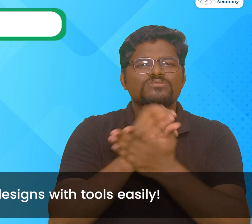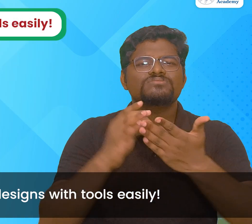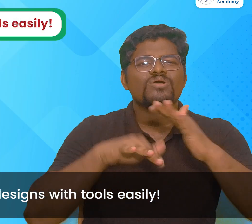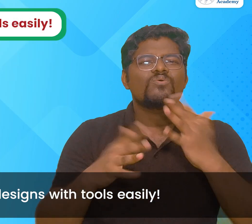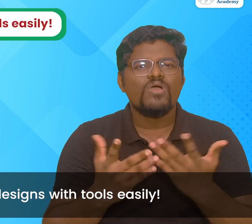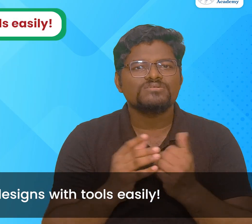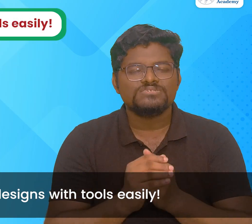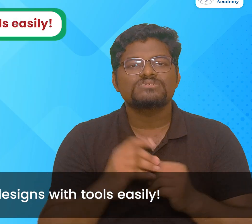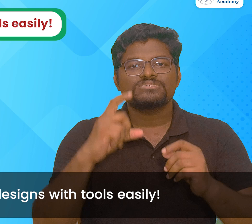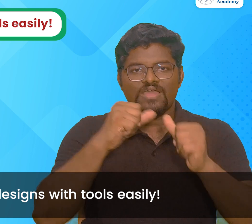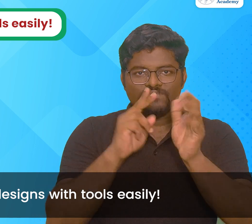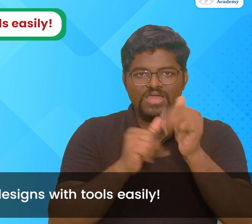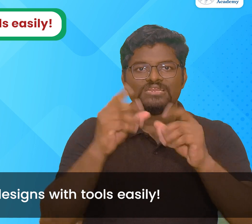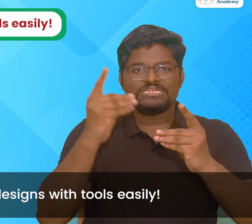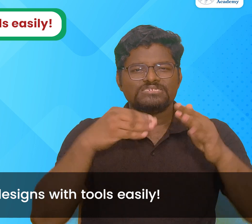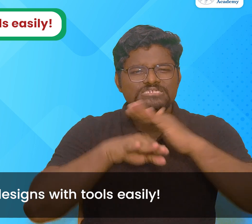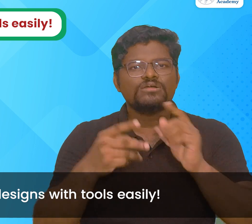Create stunning designs with tools easily.